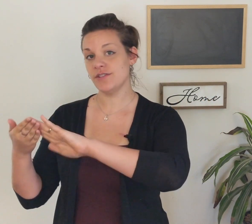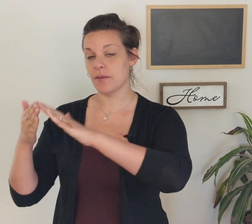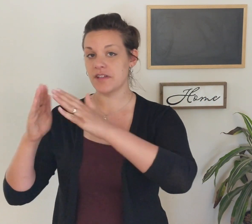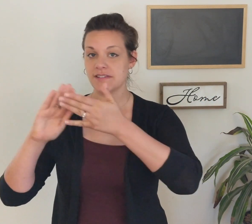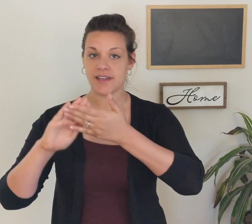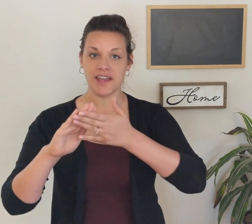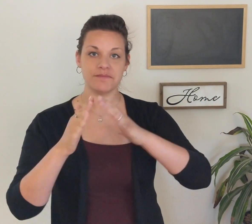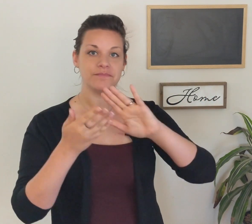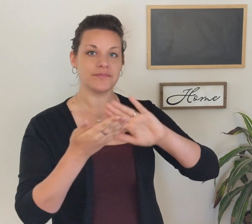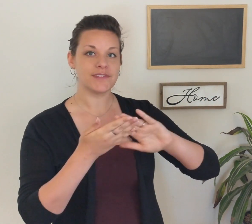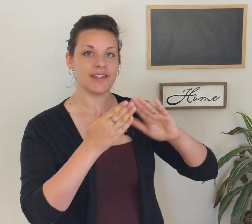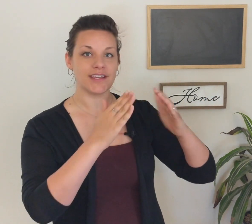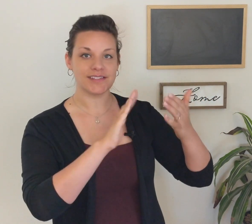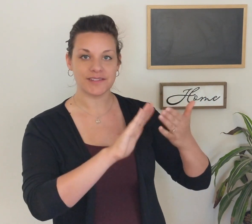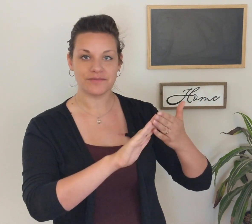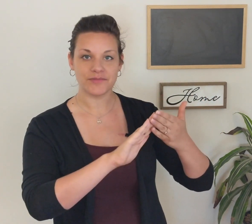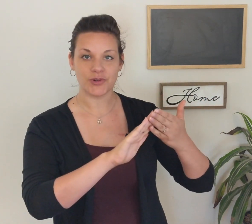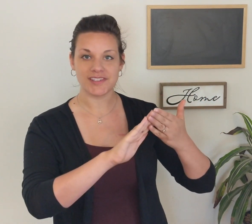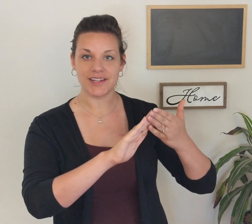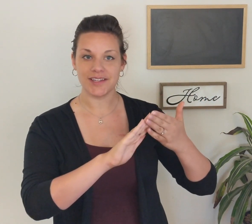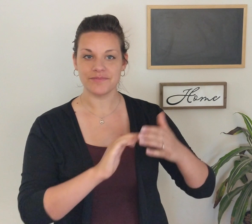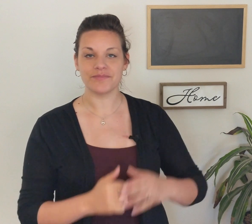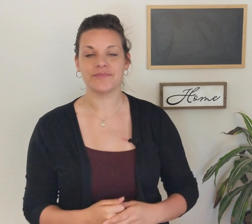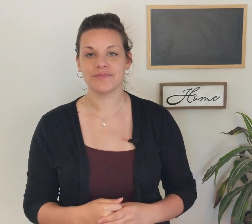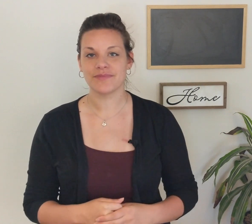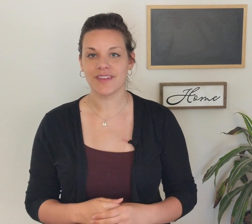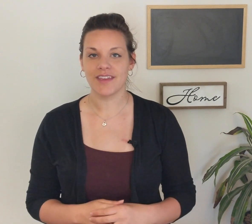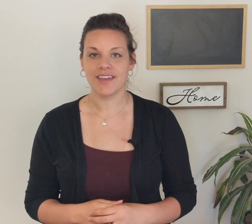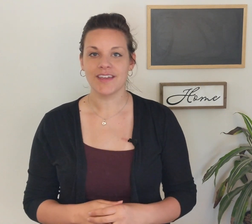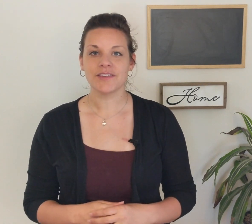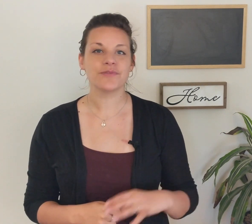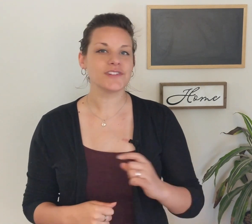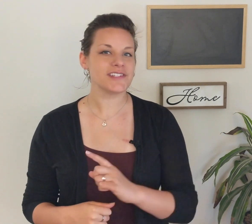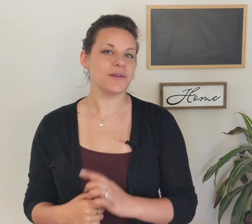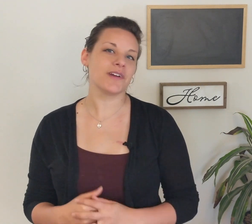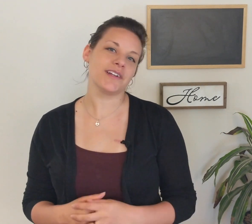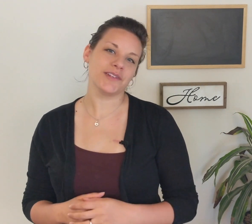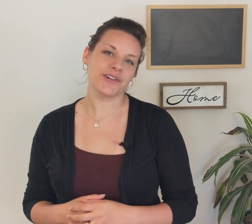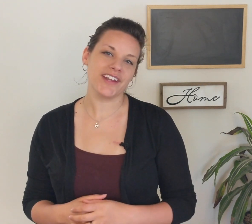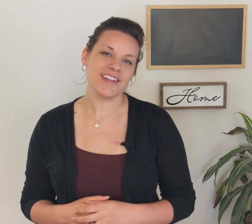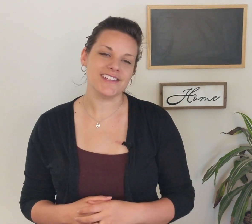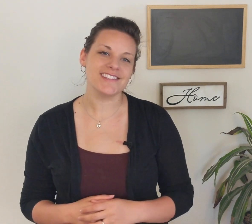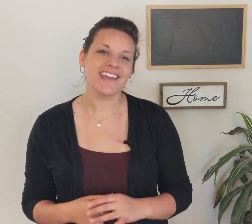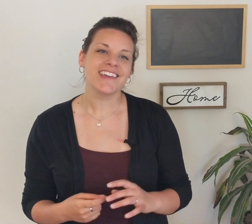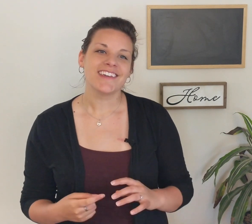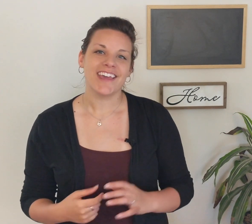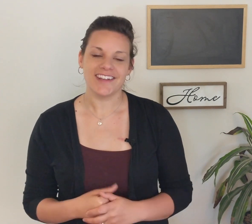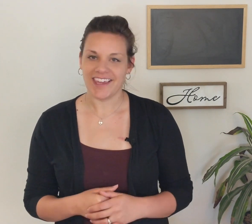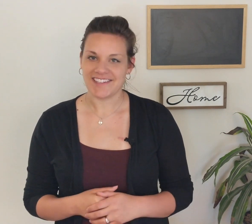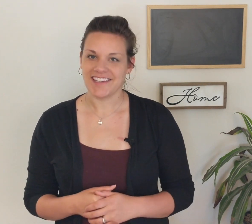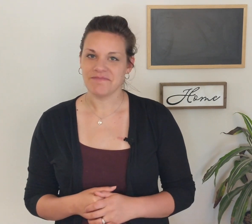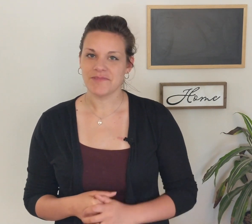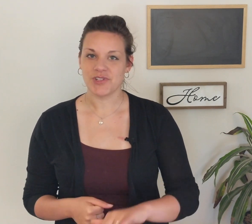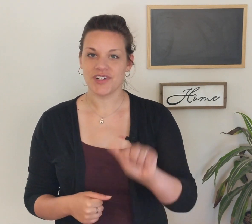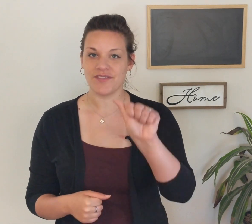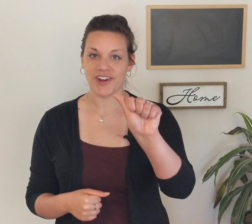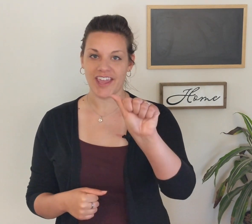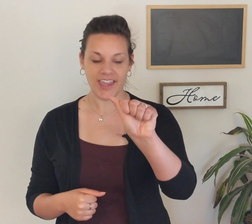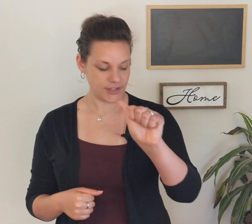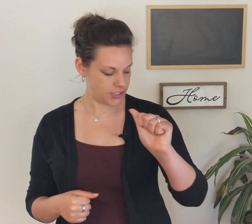dominant side. Cities or city. The first city we're gonna learn is Atlanta. So you're gonna have your A hand shape,